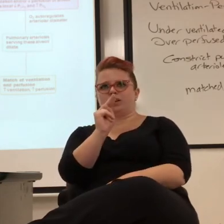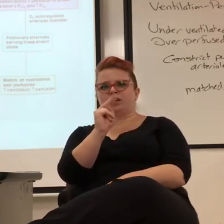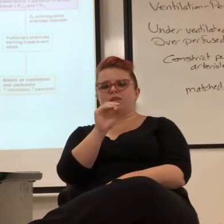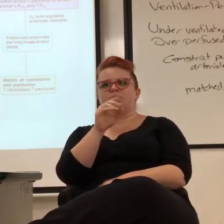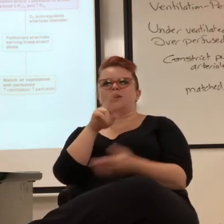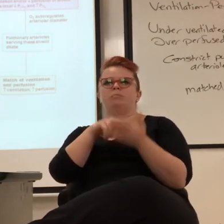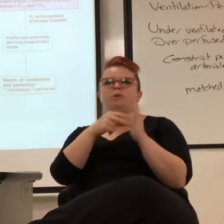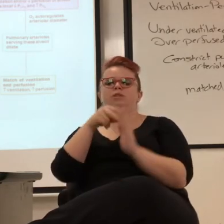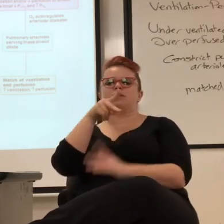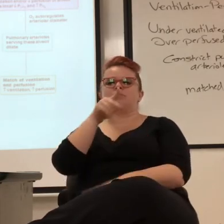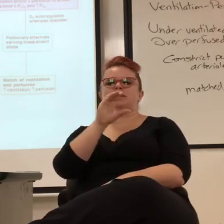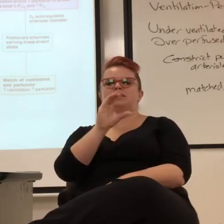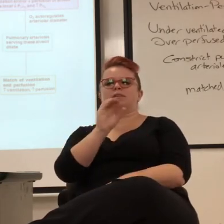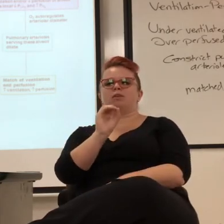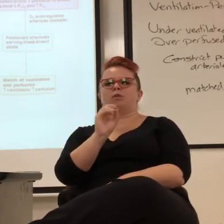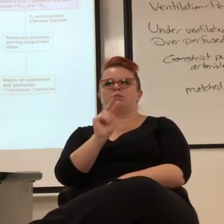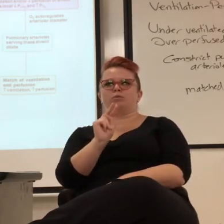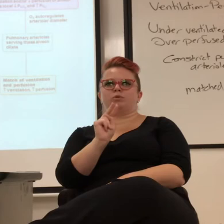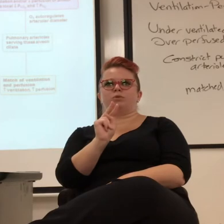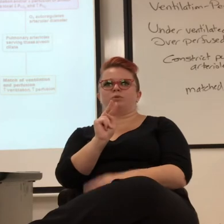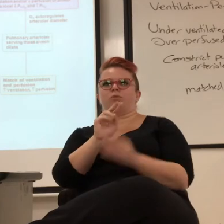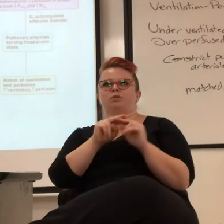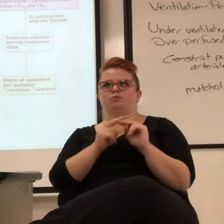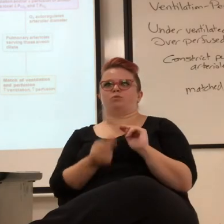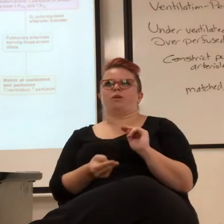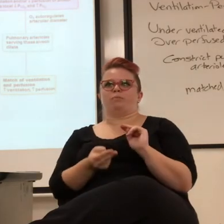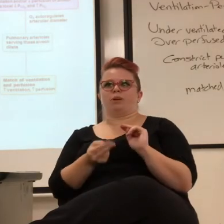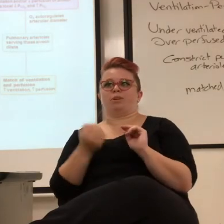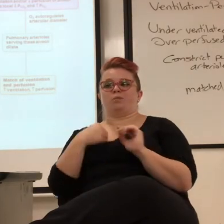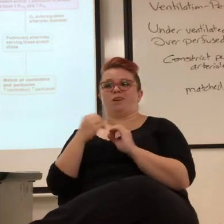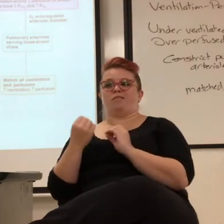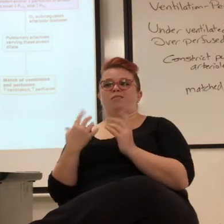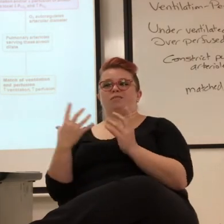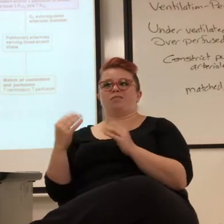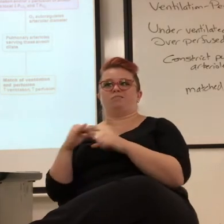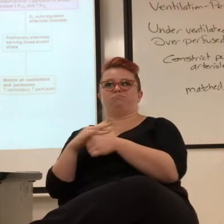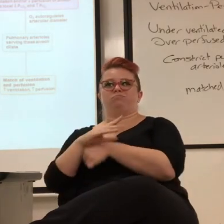and you're having a lot of O2.